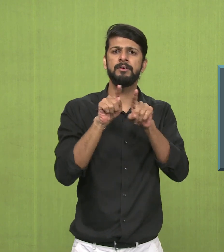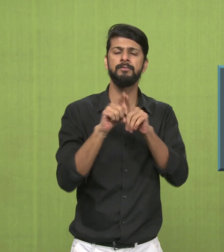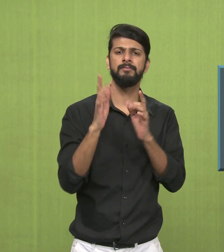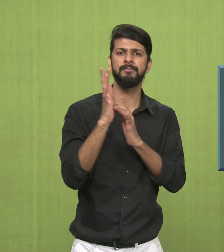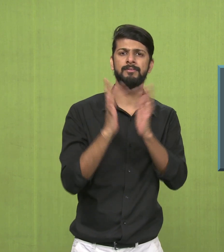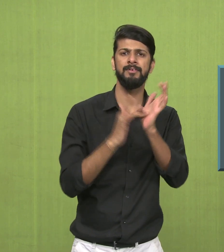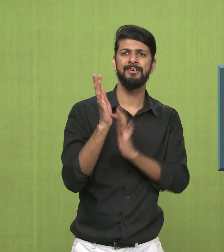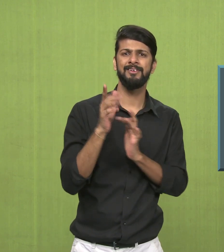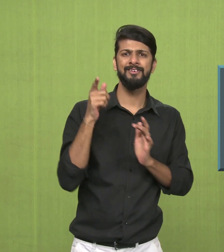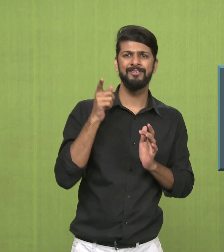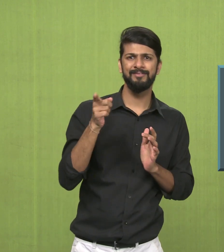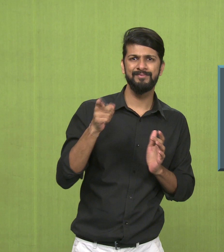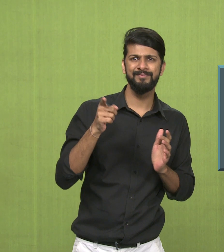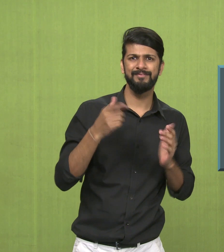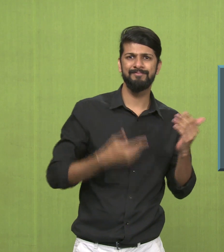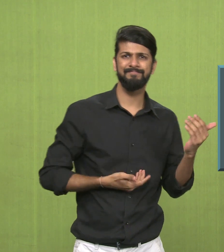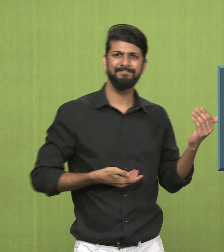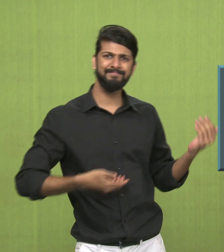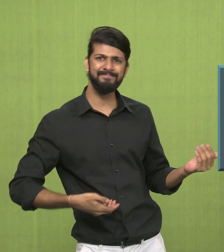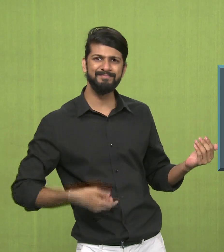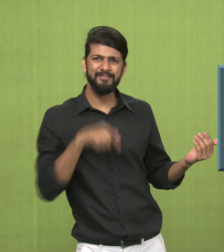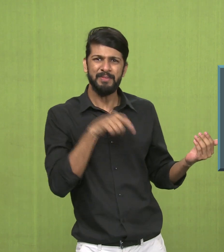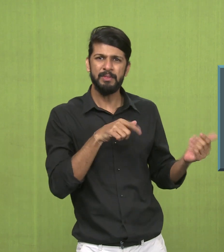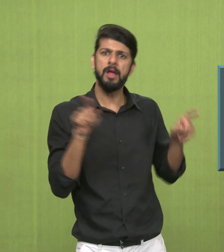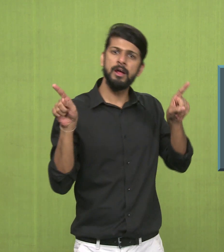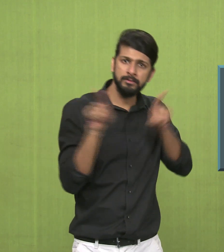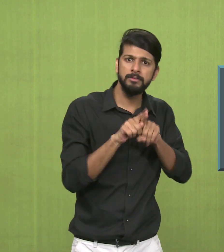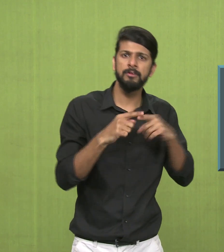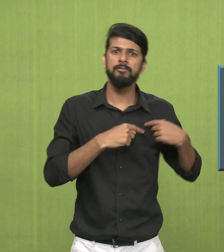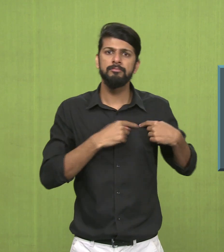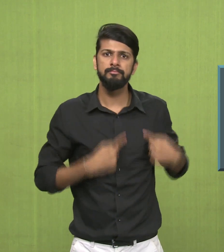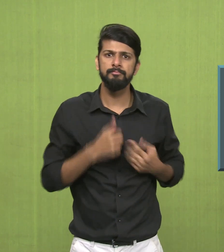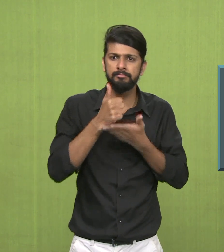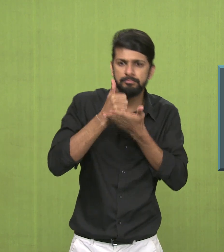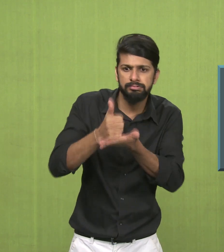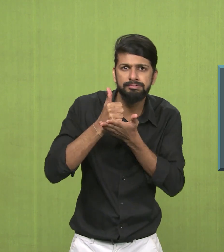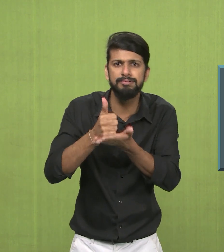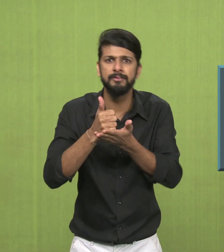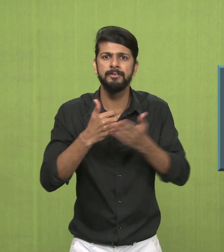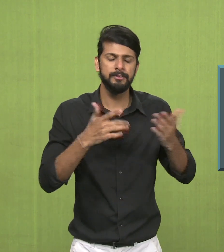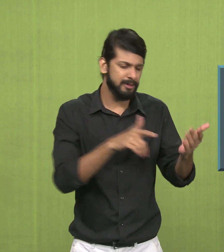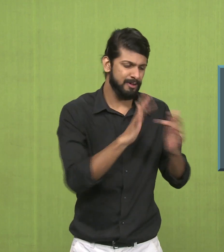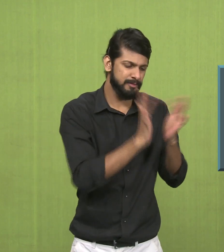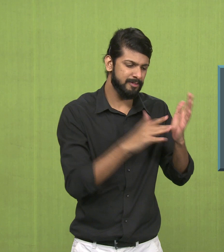This painting is a reference to all mothers like Virgin Mary in the La